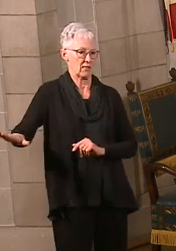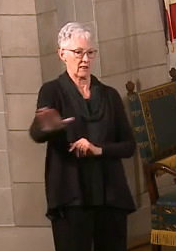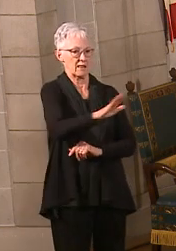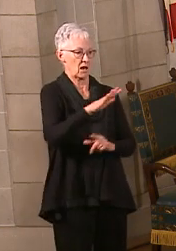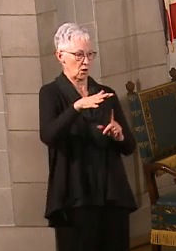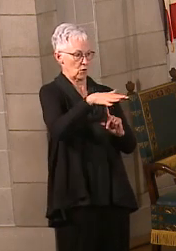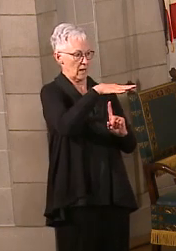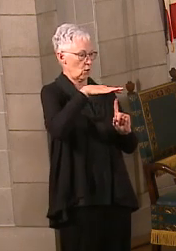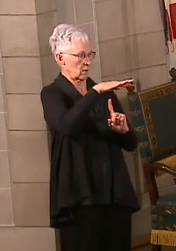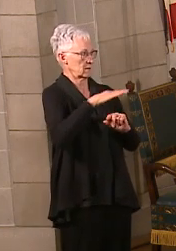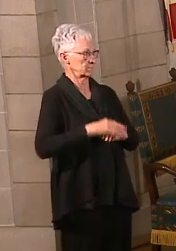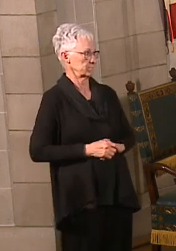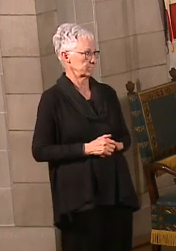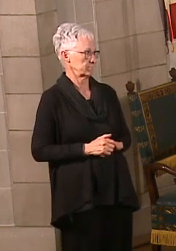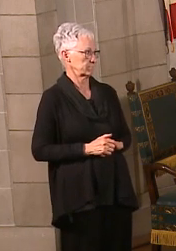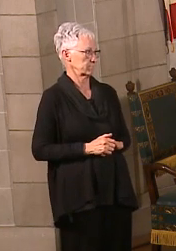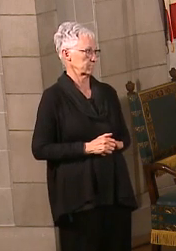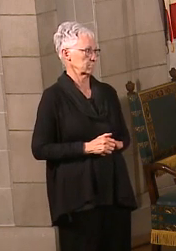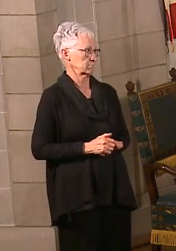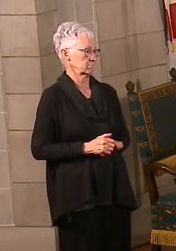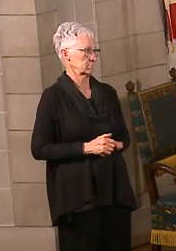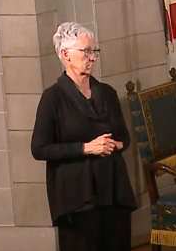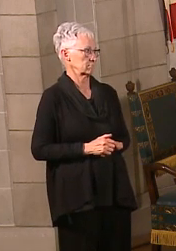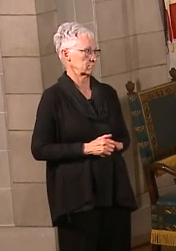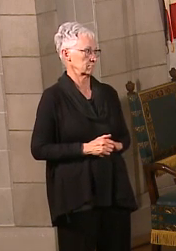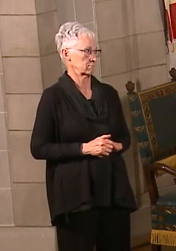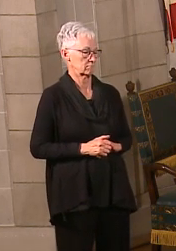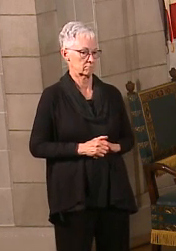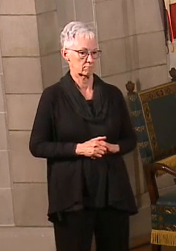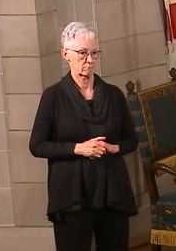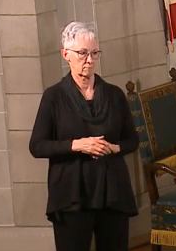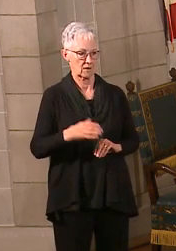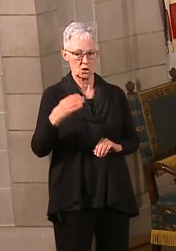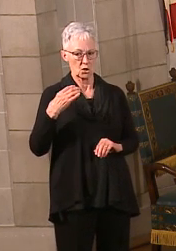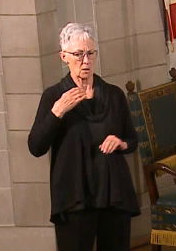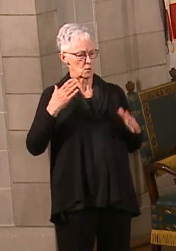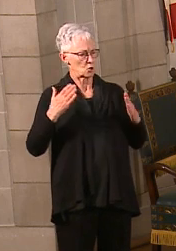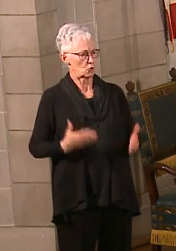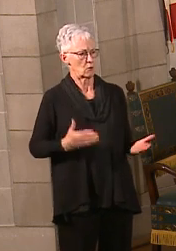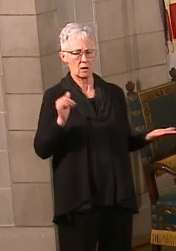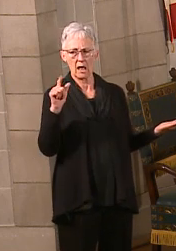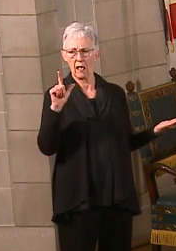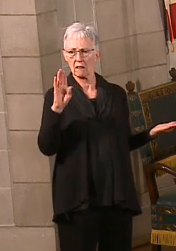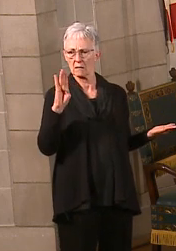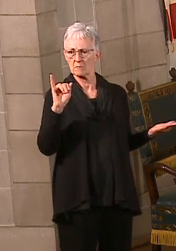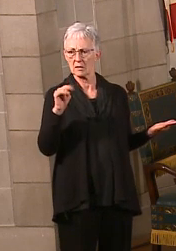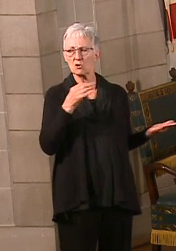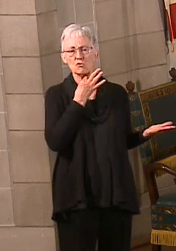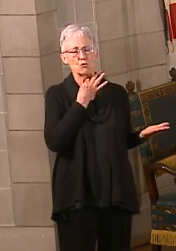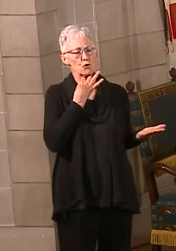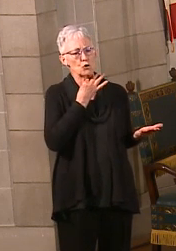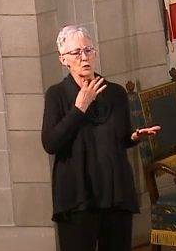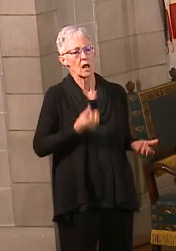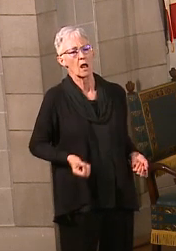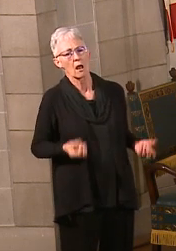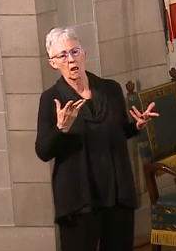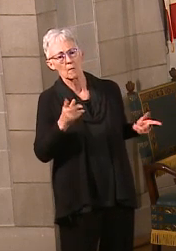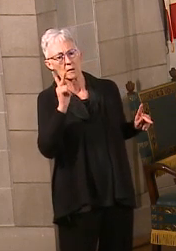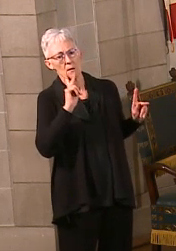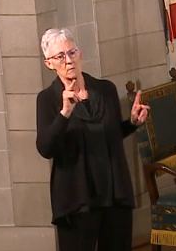Jack Williams, NET, we'd like to hear what Commissioner Albin has to say about the latest jobless numbers. Any chance he'll be at the